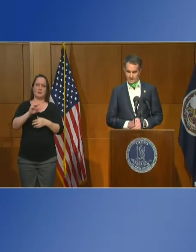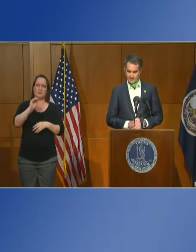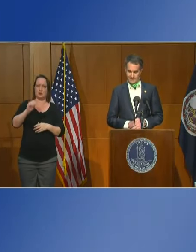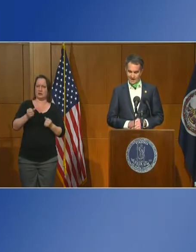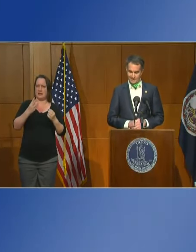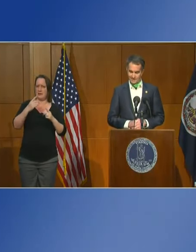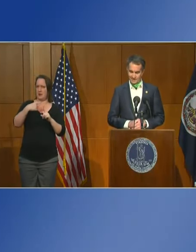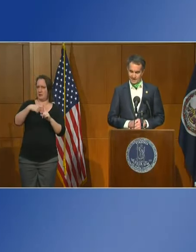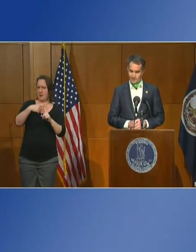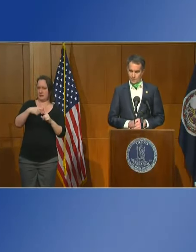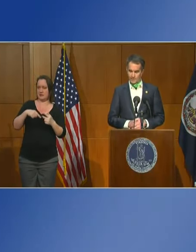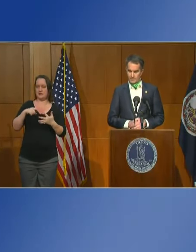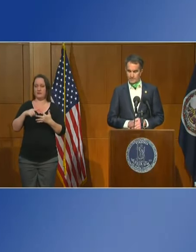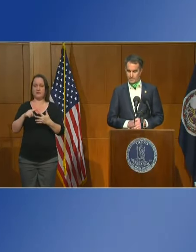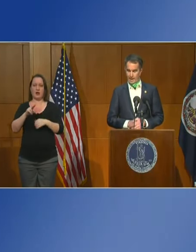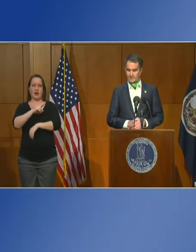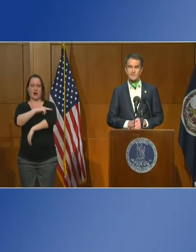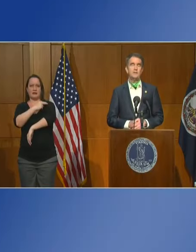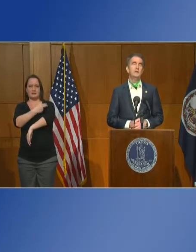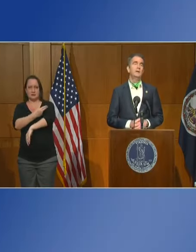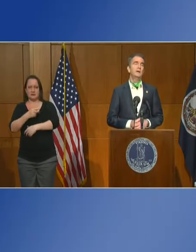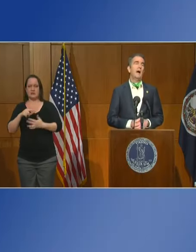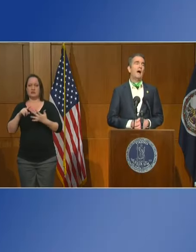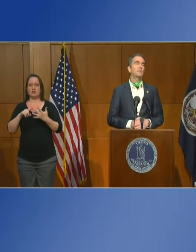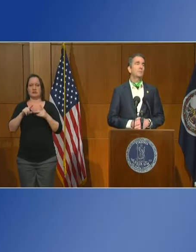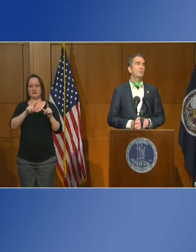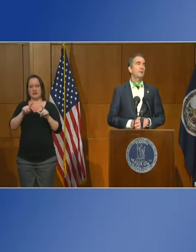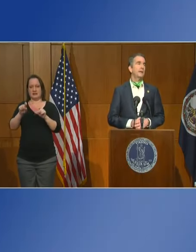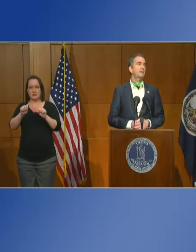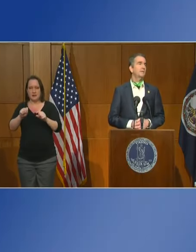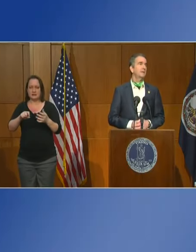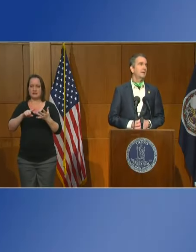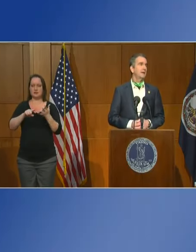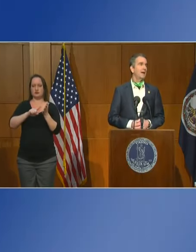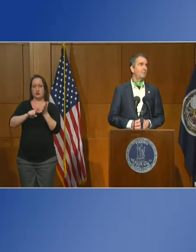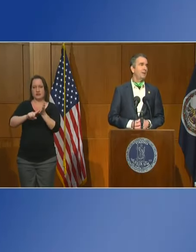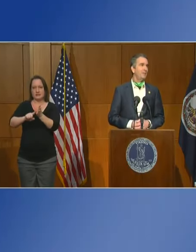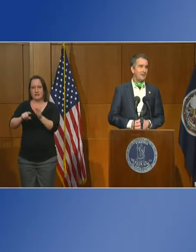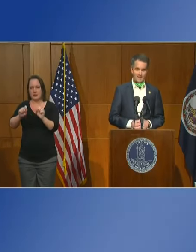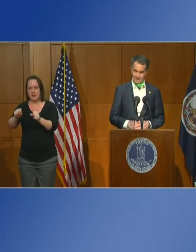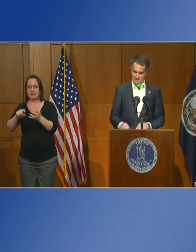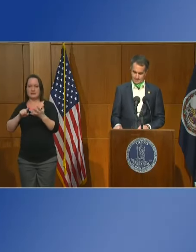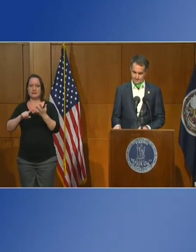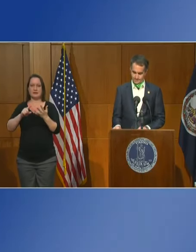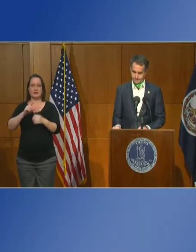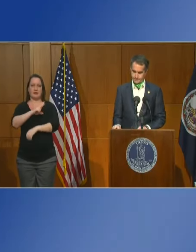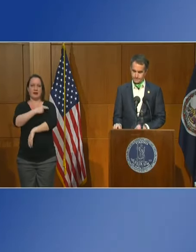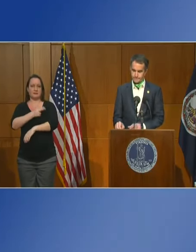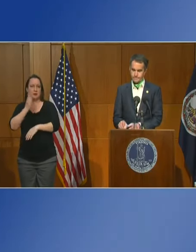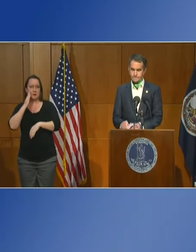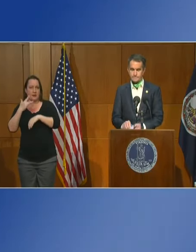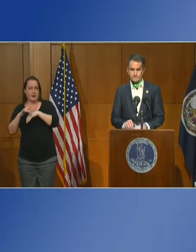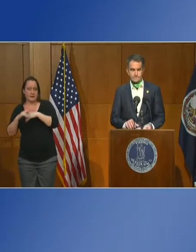hospitalizations, testing and tracing capacity, hospital beds, and PPE.